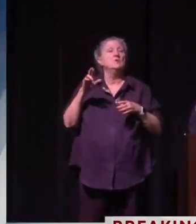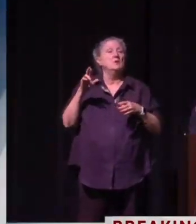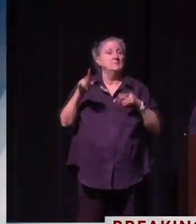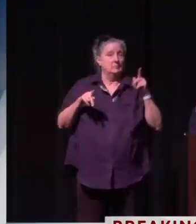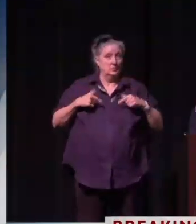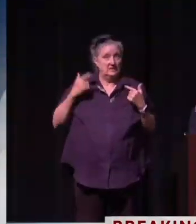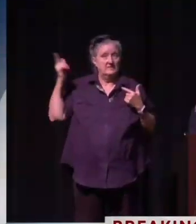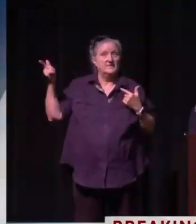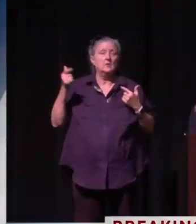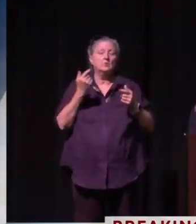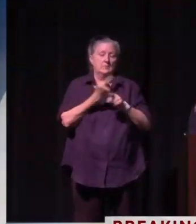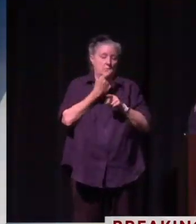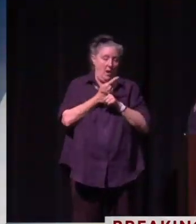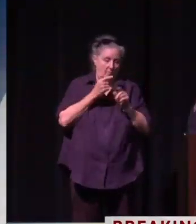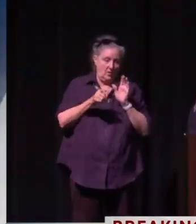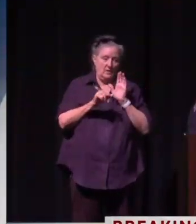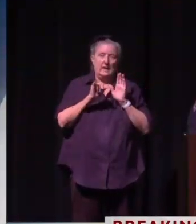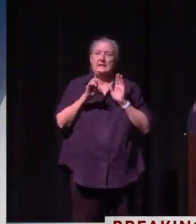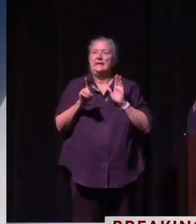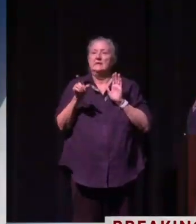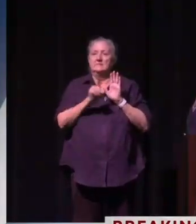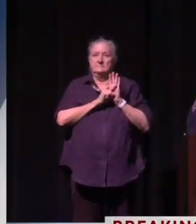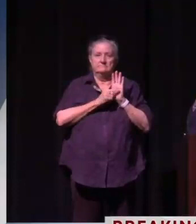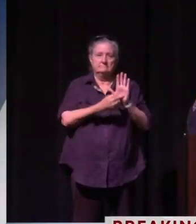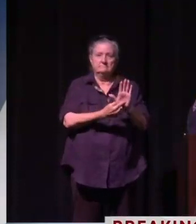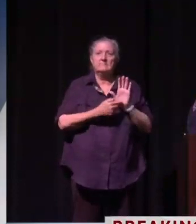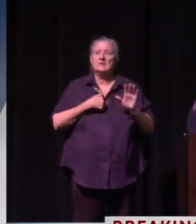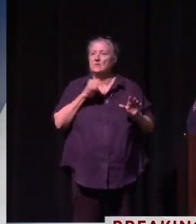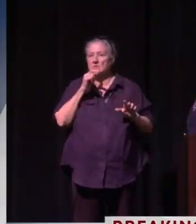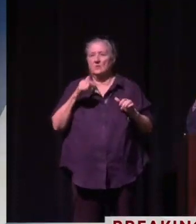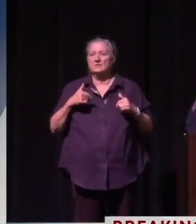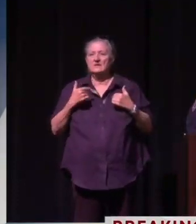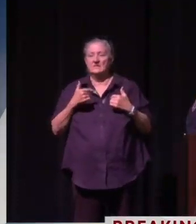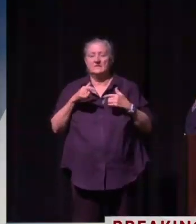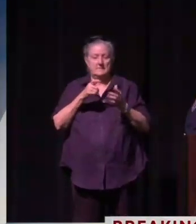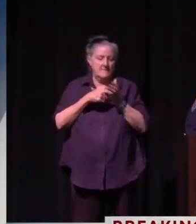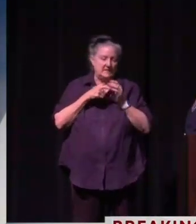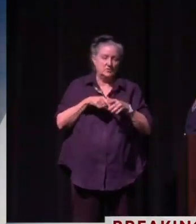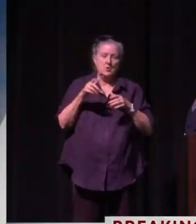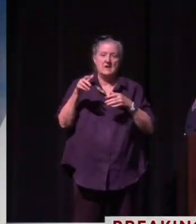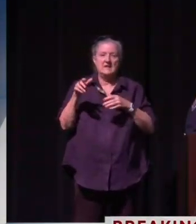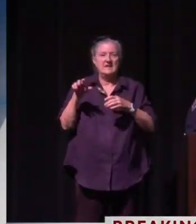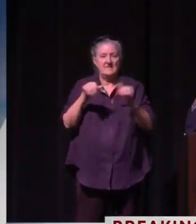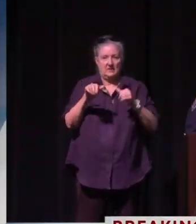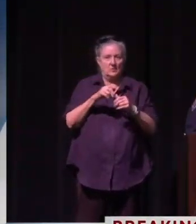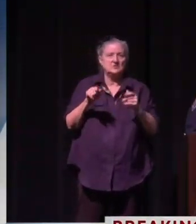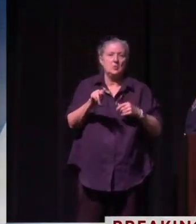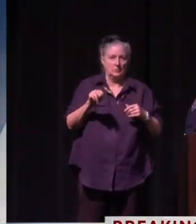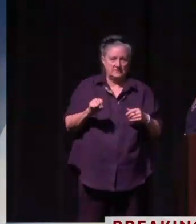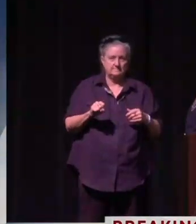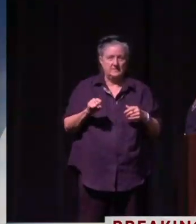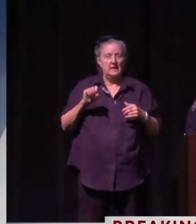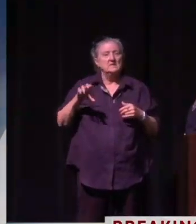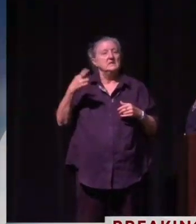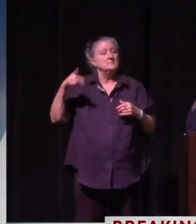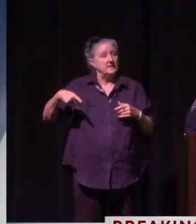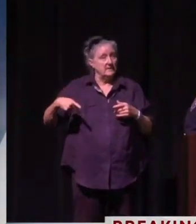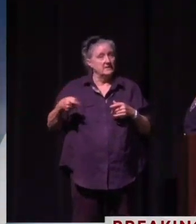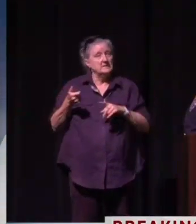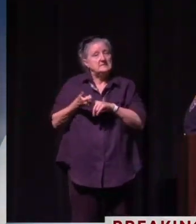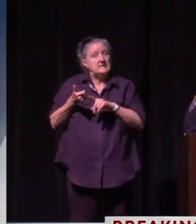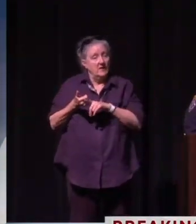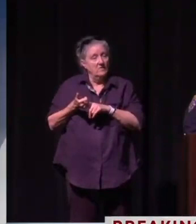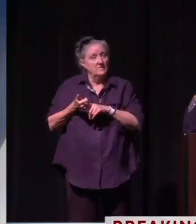residents with proper identification who do not live in mandatory evacuation zones. The CHP is